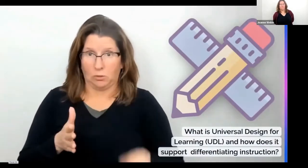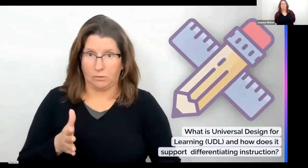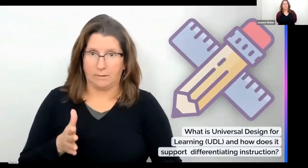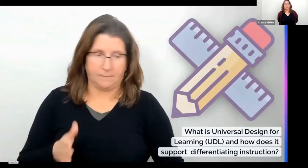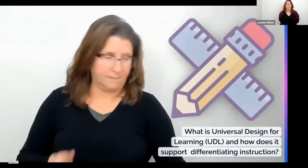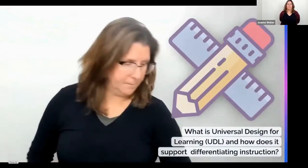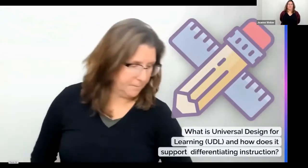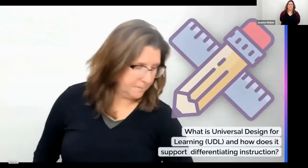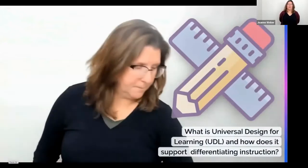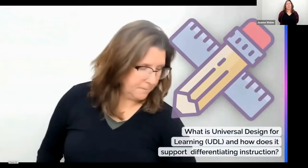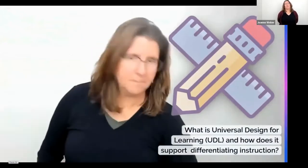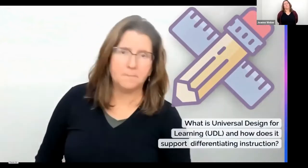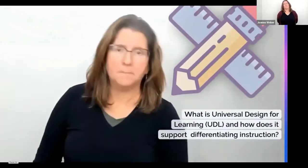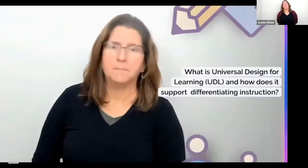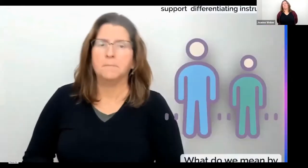needs?